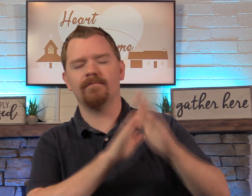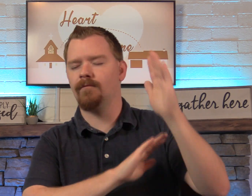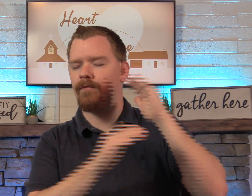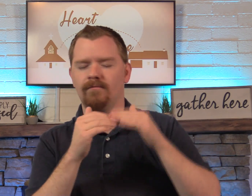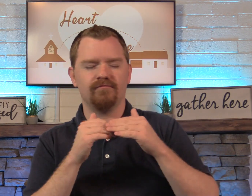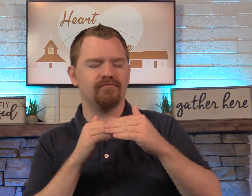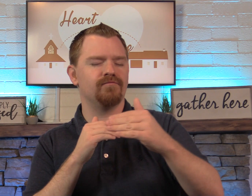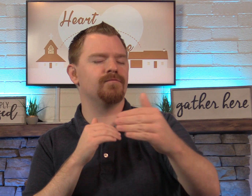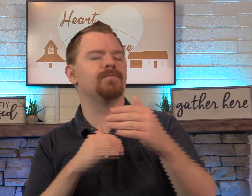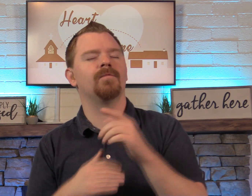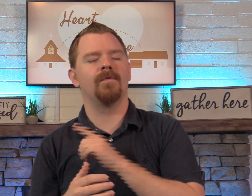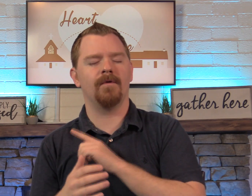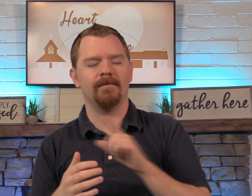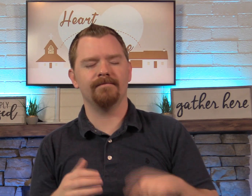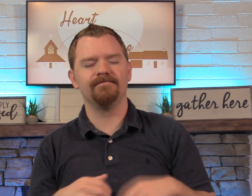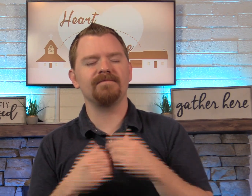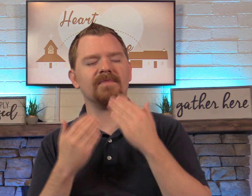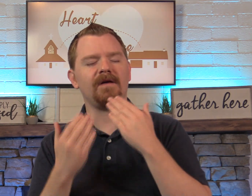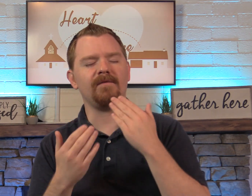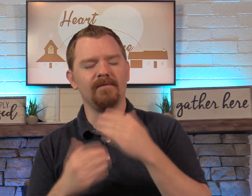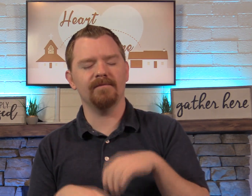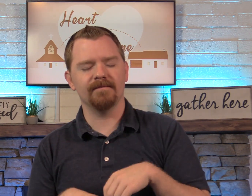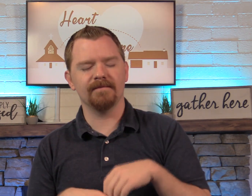more than before, and we just continue to trust